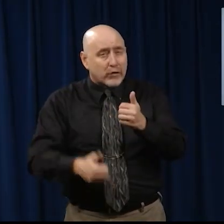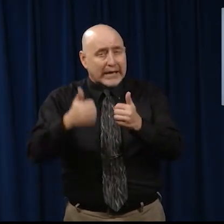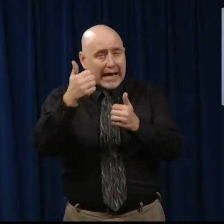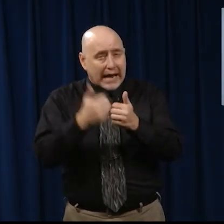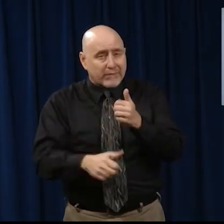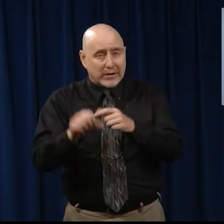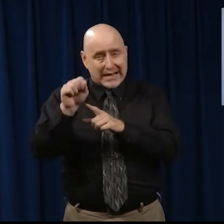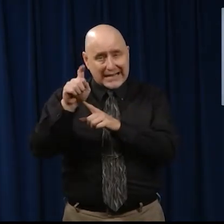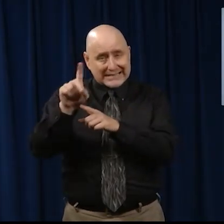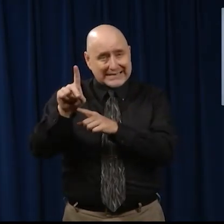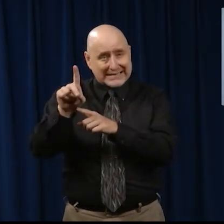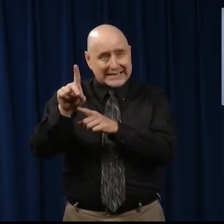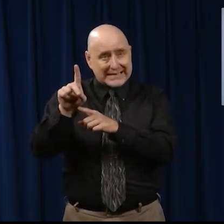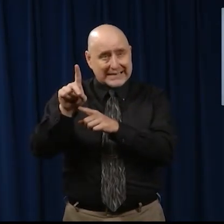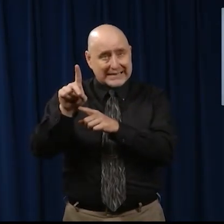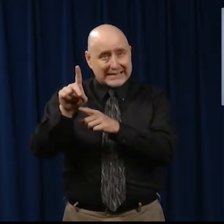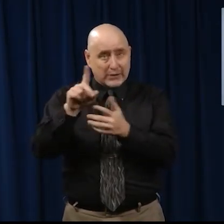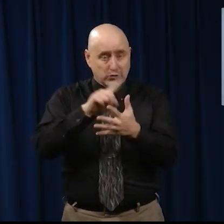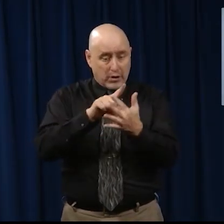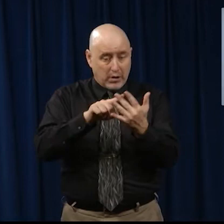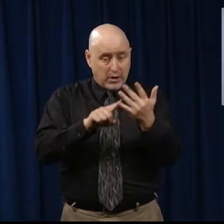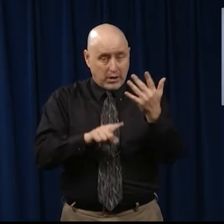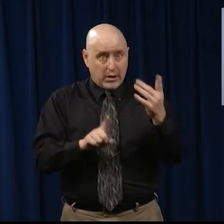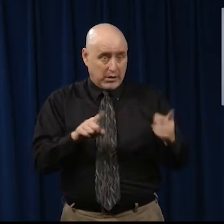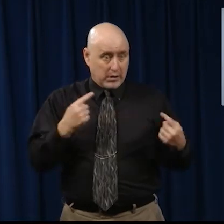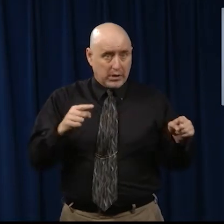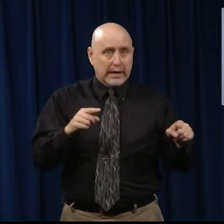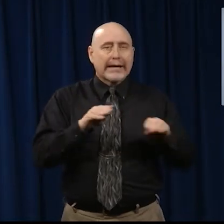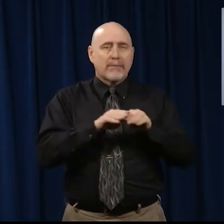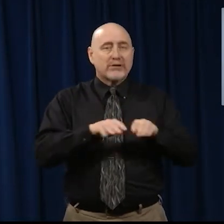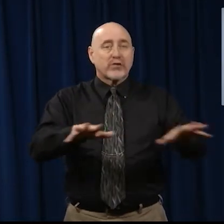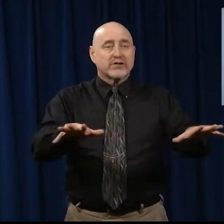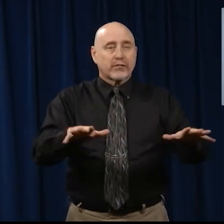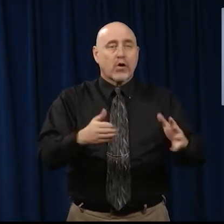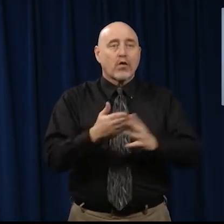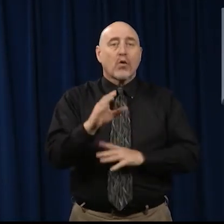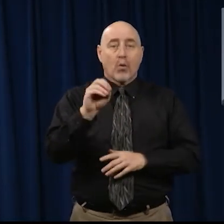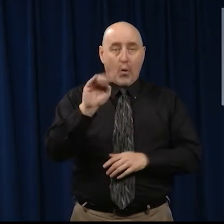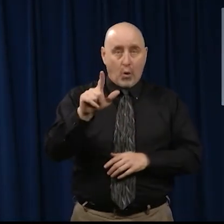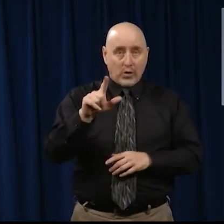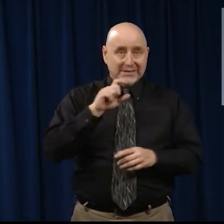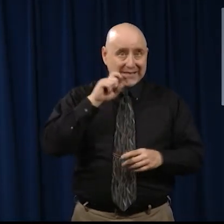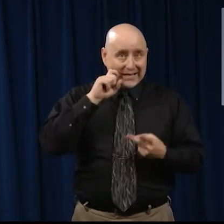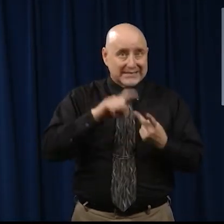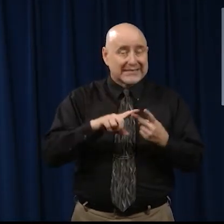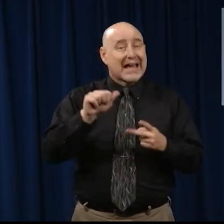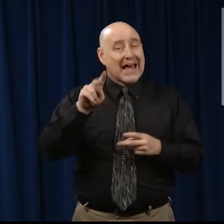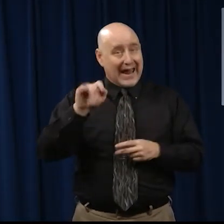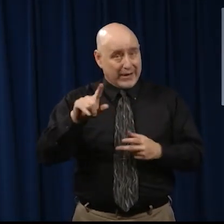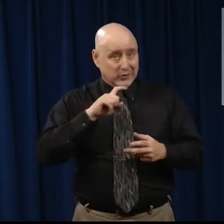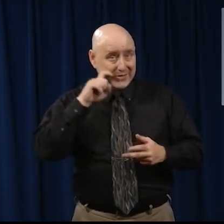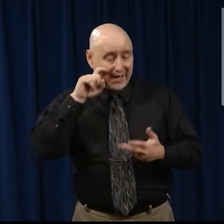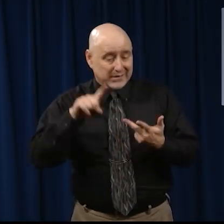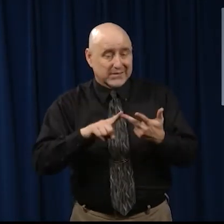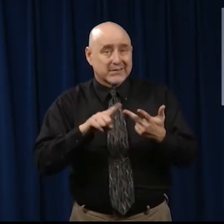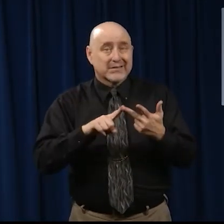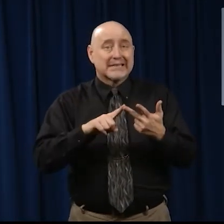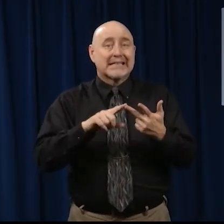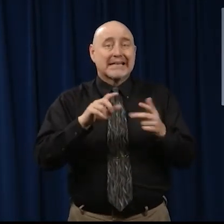every single sexually transmitted disease that we have discussed can be transferred through oral sex, through anal sex,